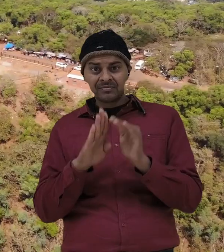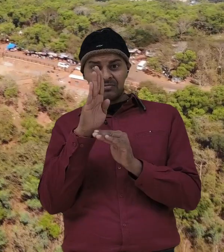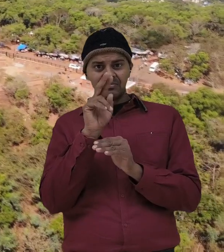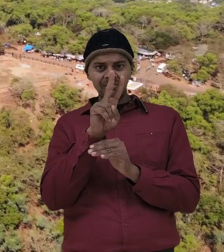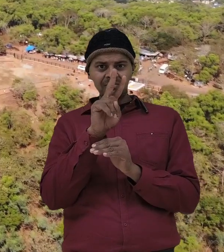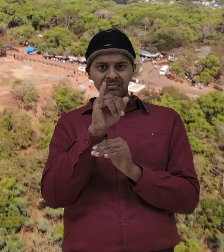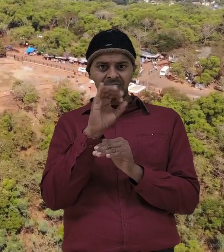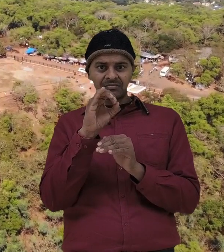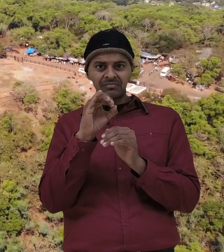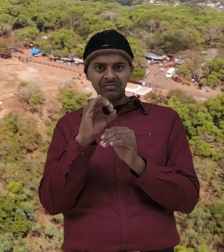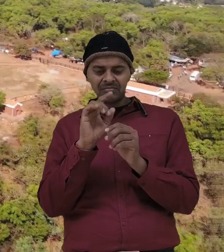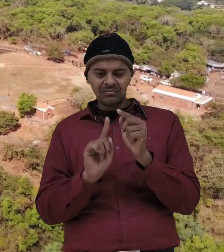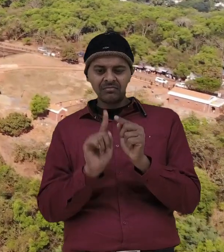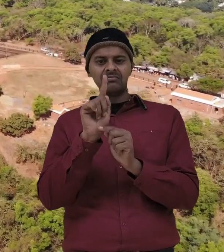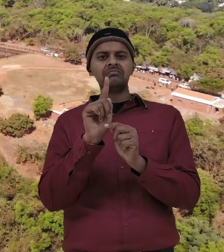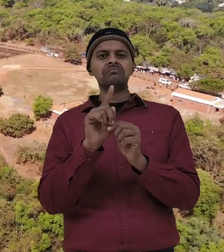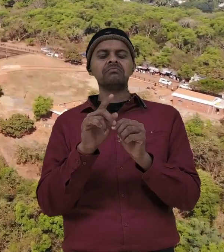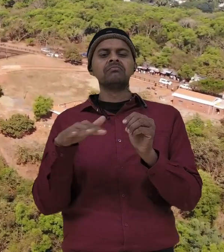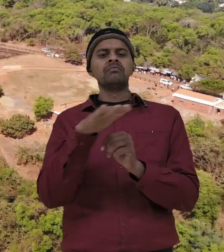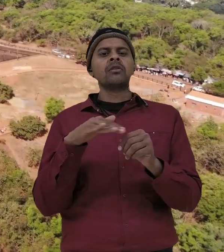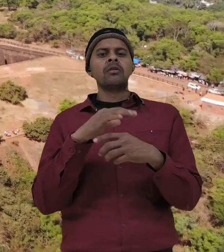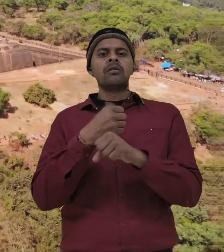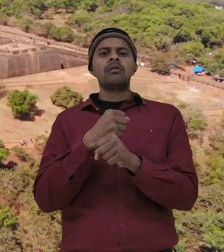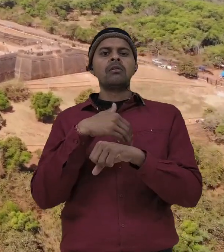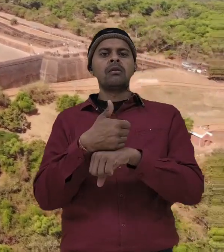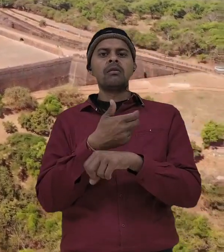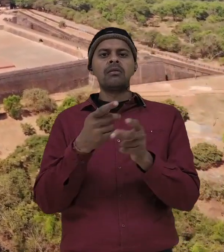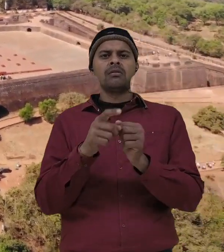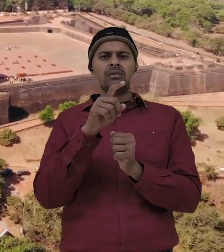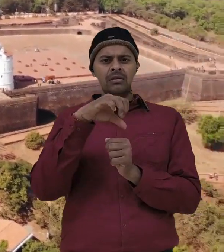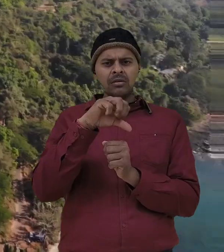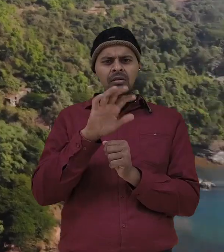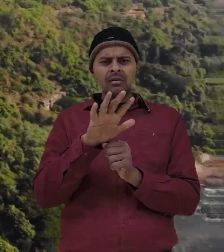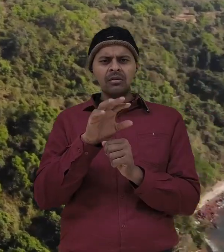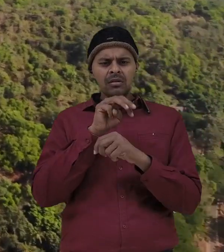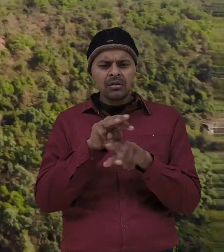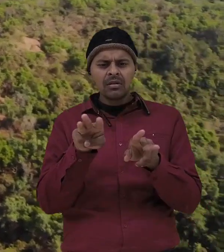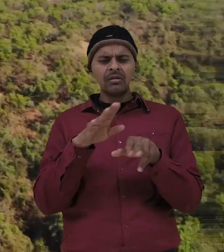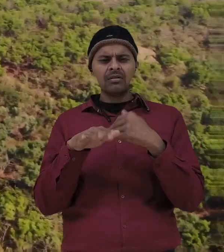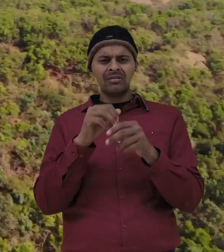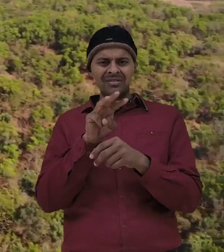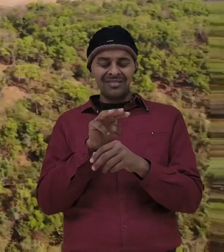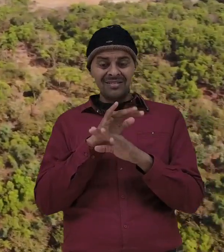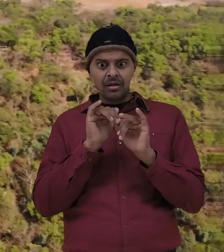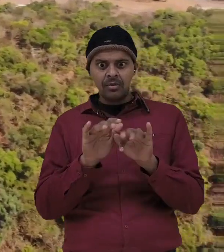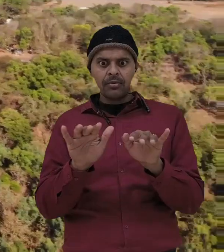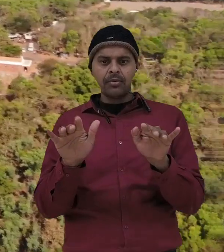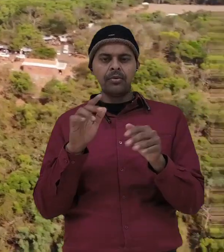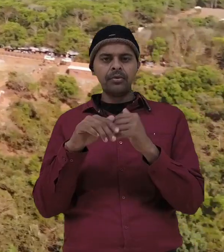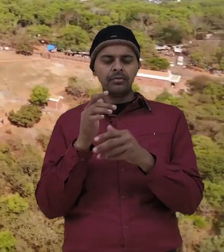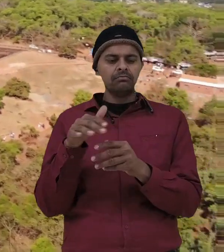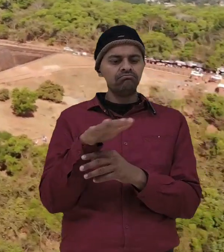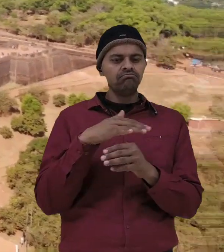Fort Agauda stands at the height of 260 feet above sea level, covering an area of